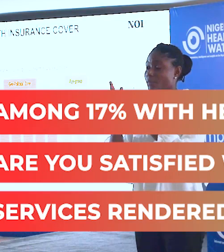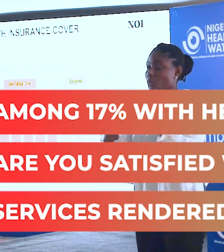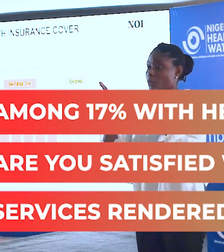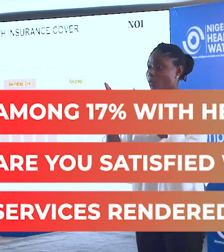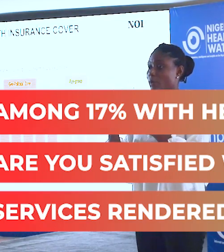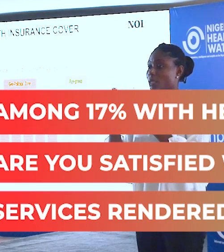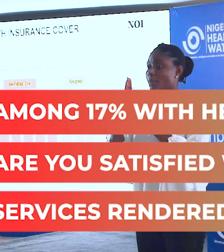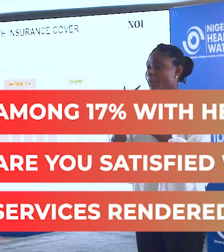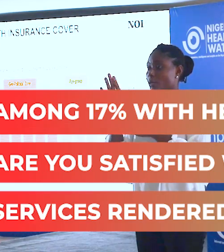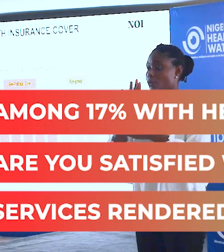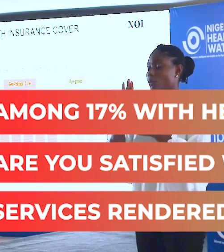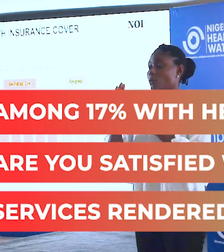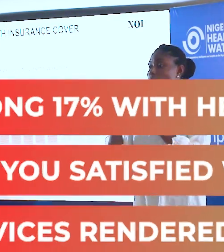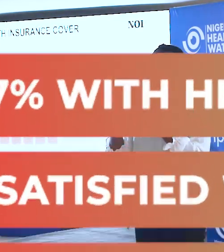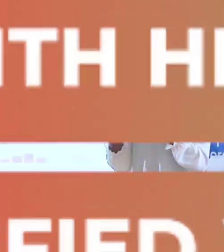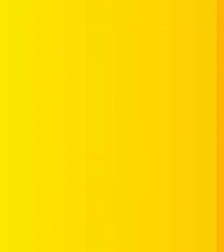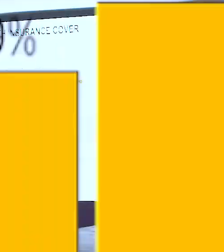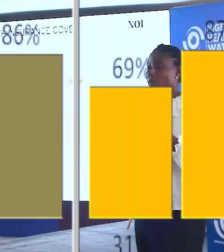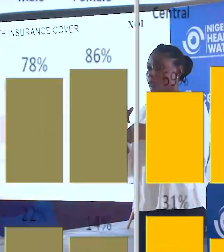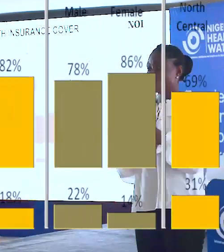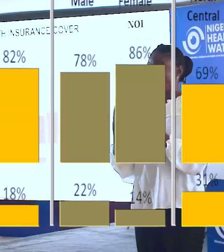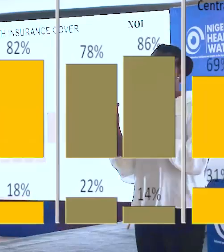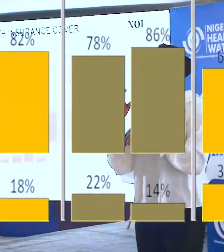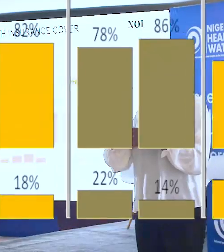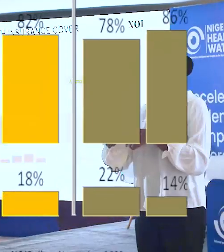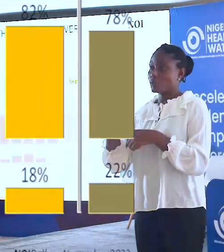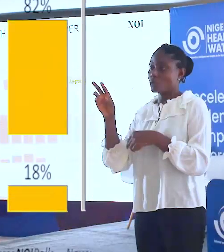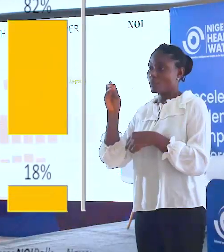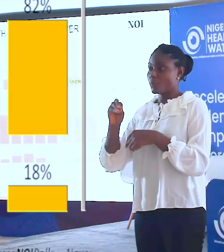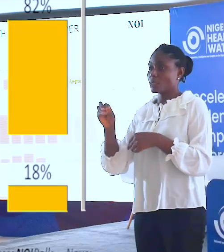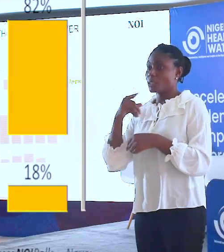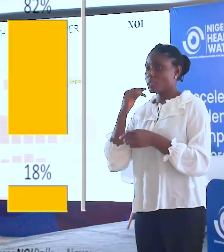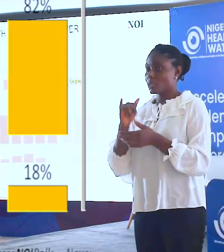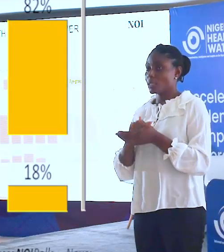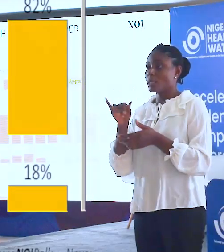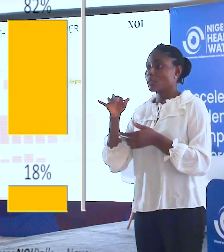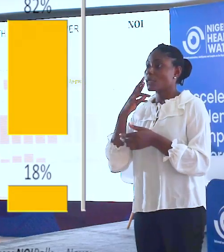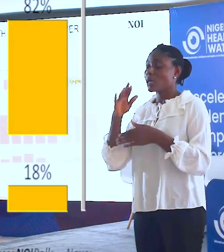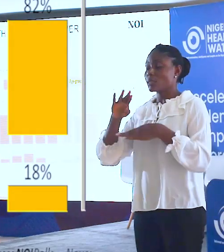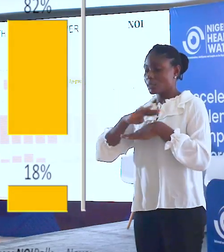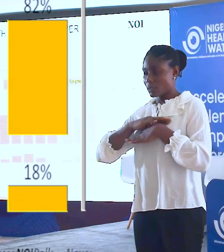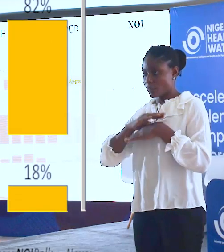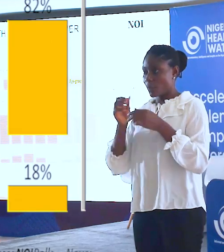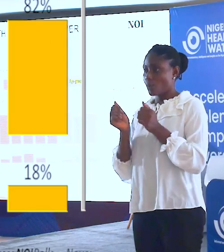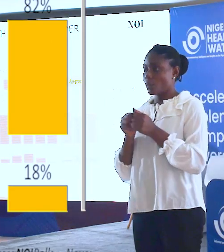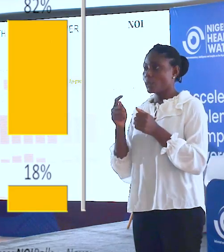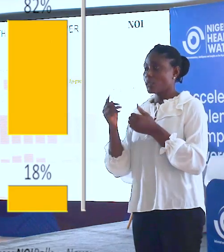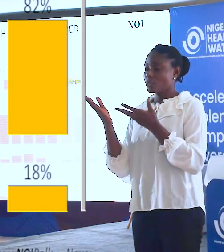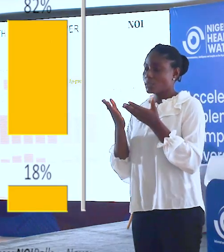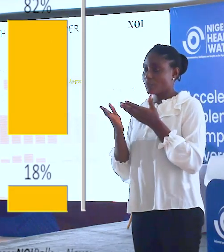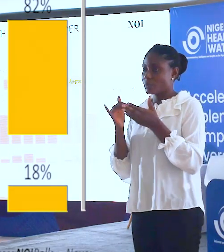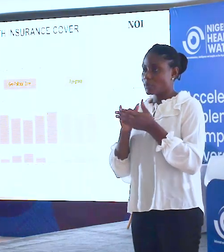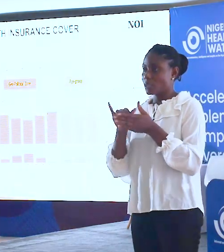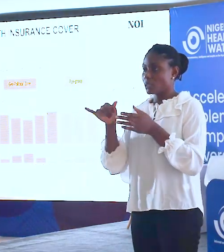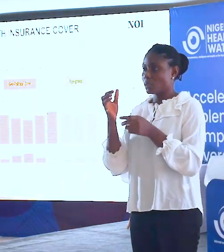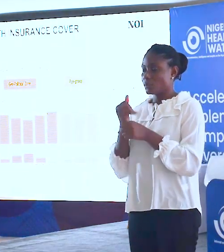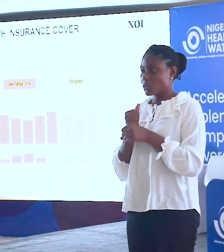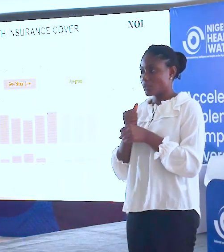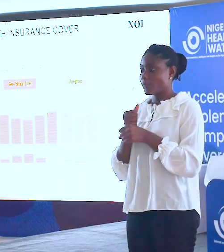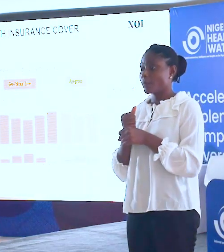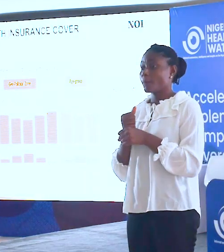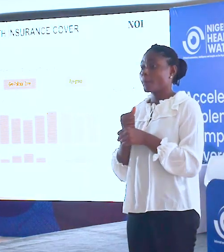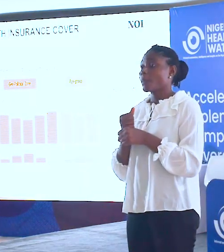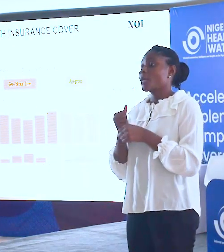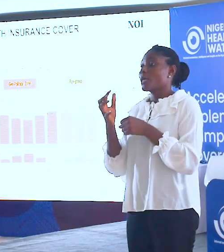provided by your health insurance provider? And 82% of people that we spoke to said that they are satisfied with the service that they receive. So the